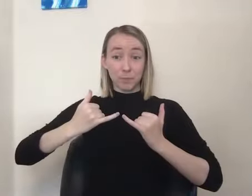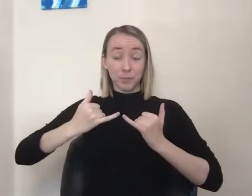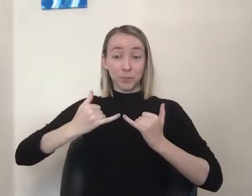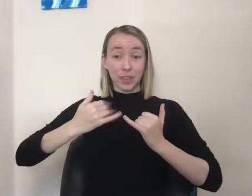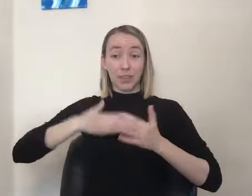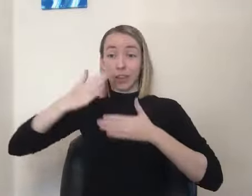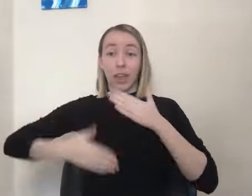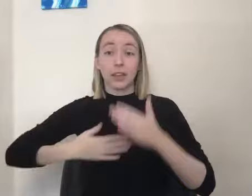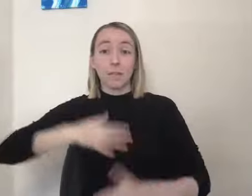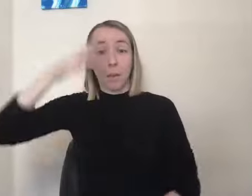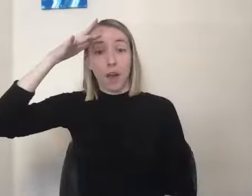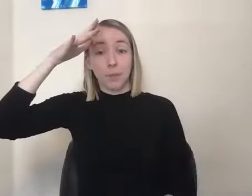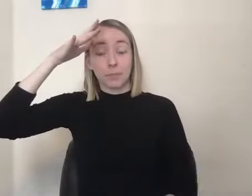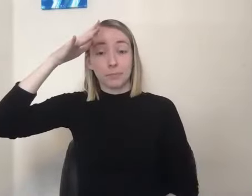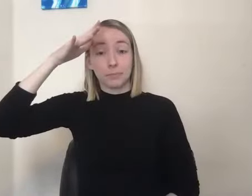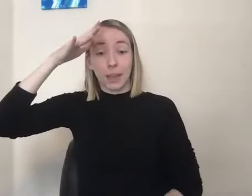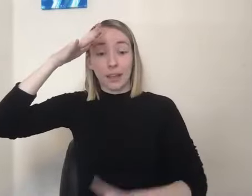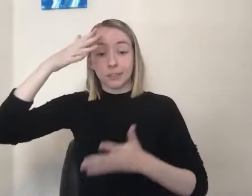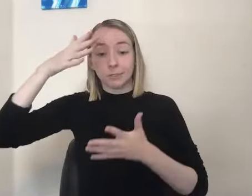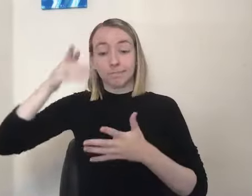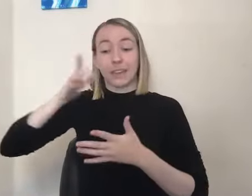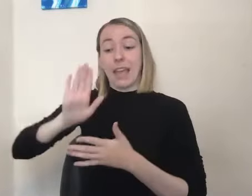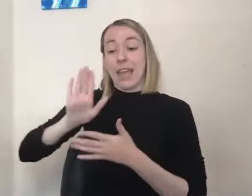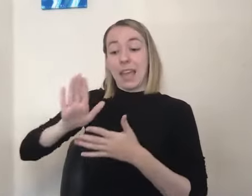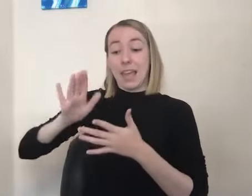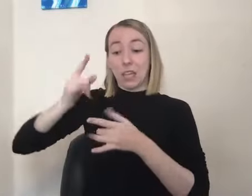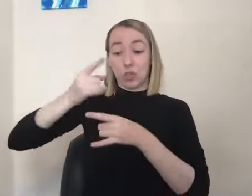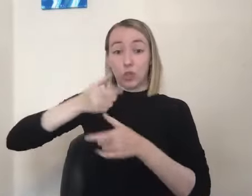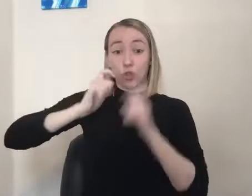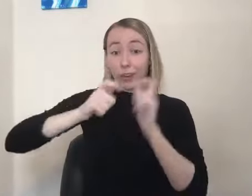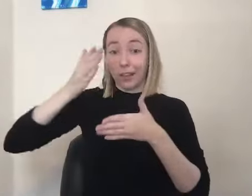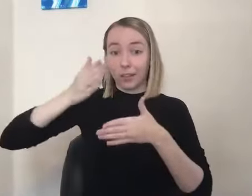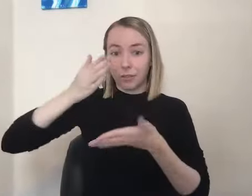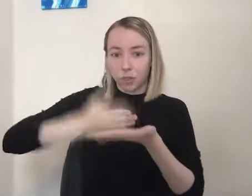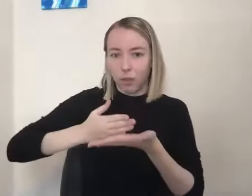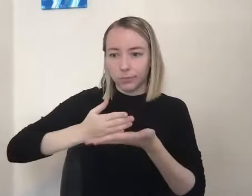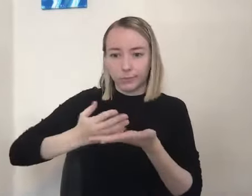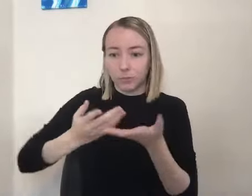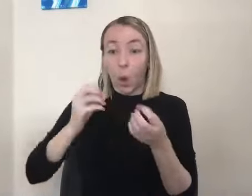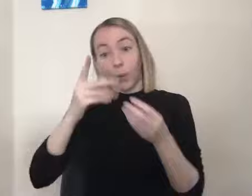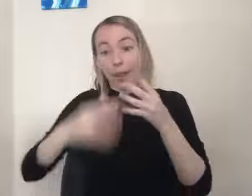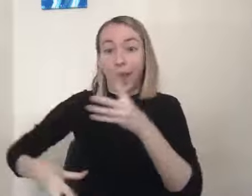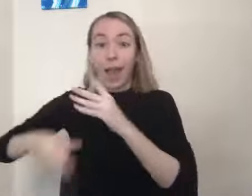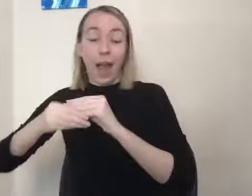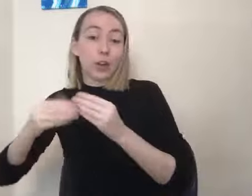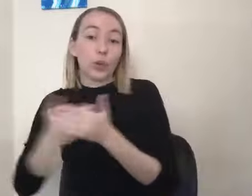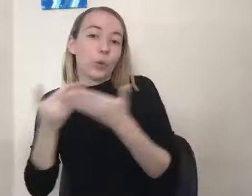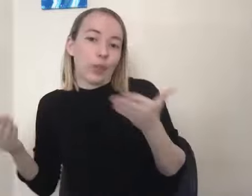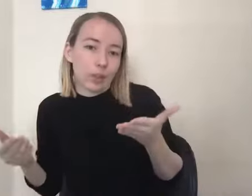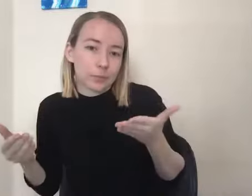alcoholic partners and horrendous alcoholic experiences. I know today, at the end of my man's drinking, he just